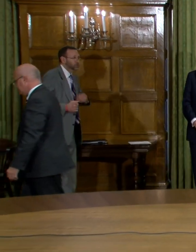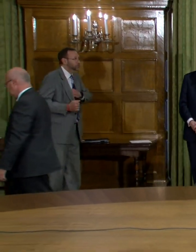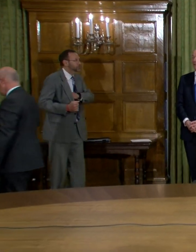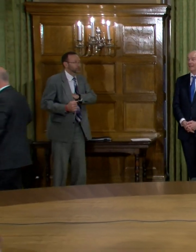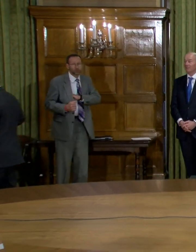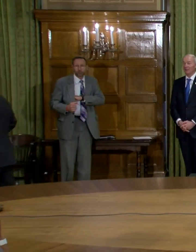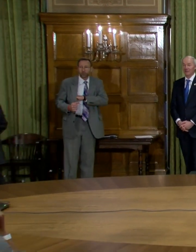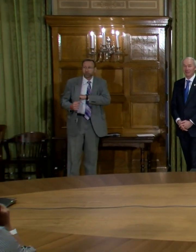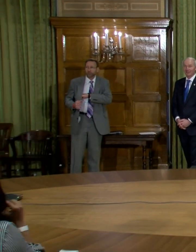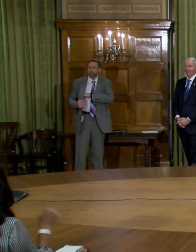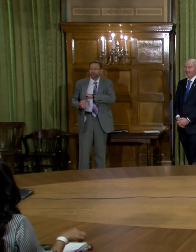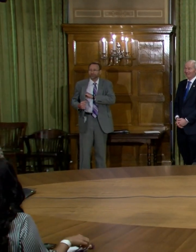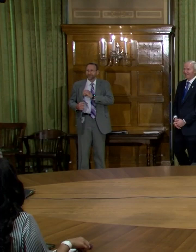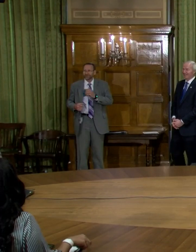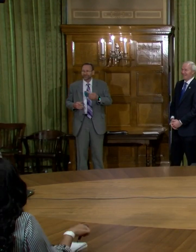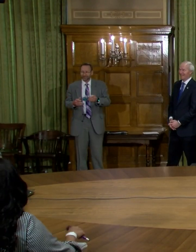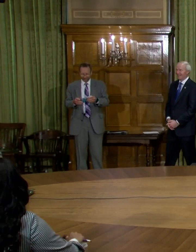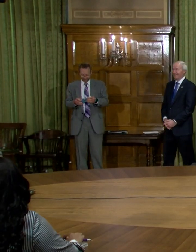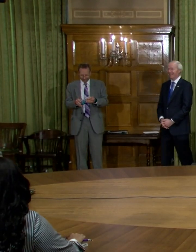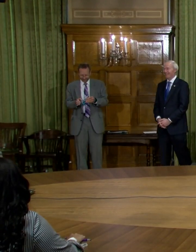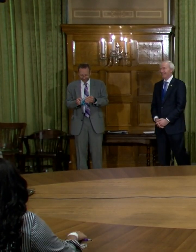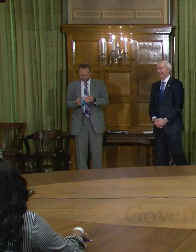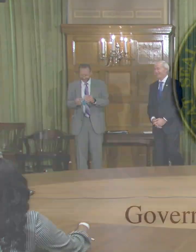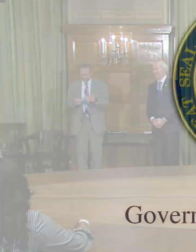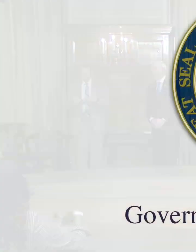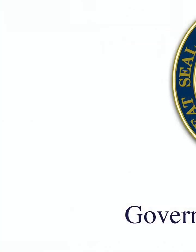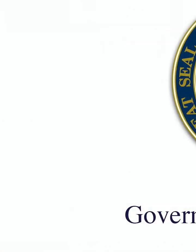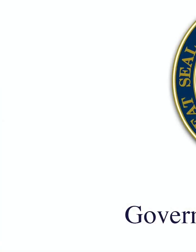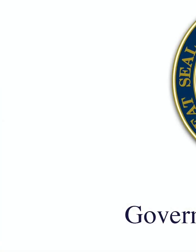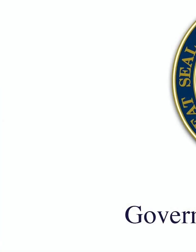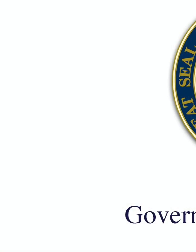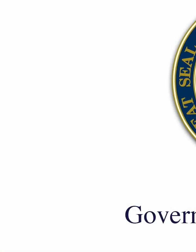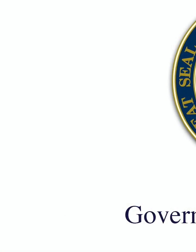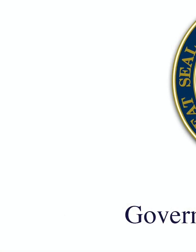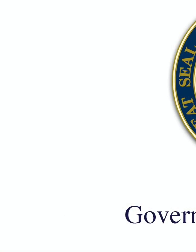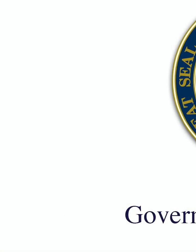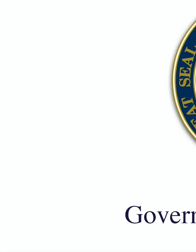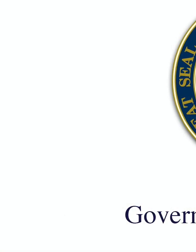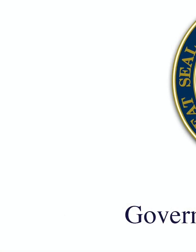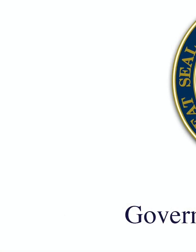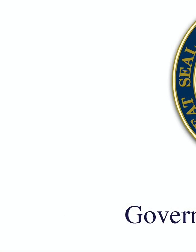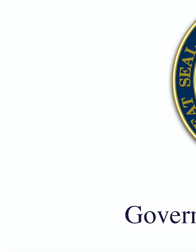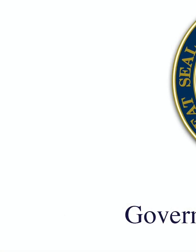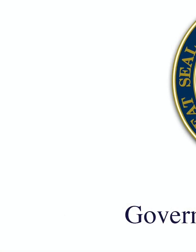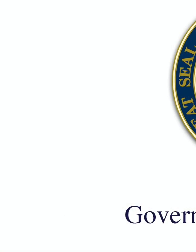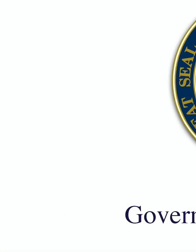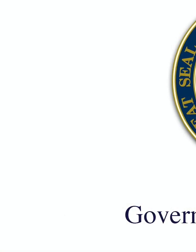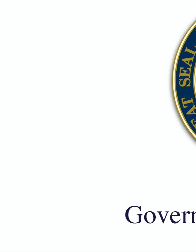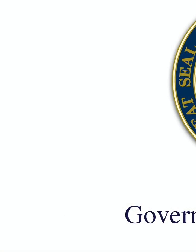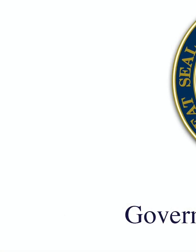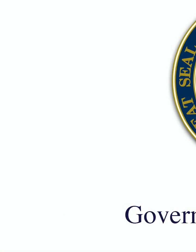So Janelle, I hope I didn't embarrass you. No, thank you. That's very kind of me. Just think,